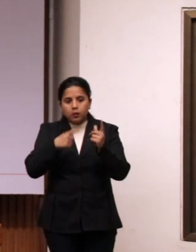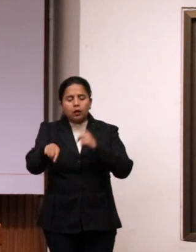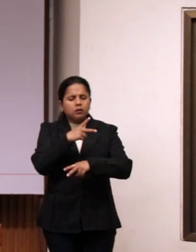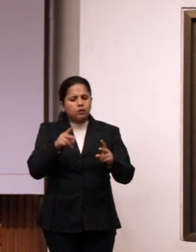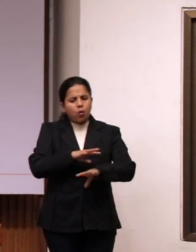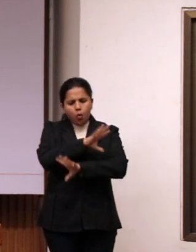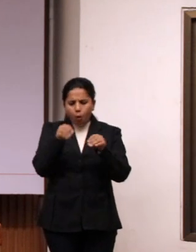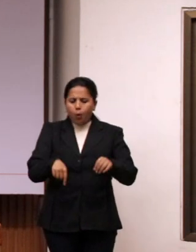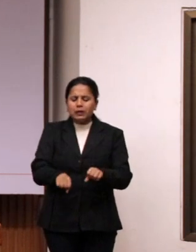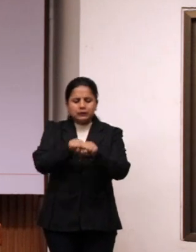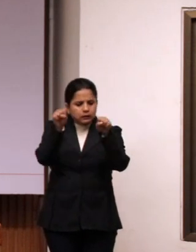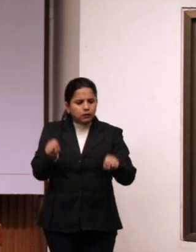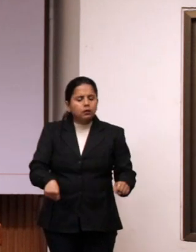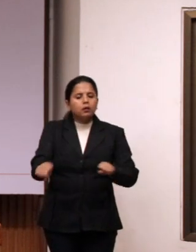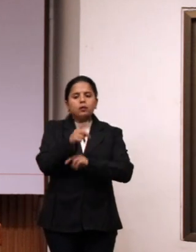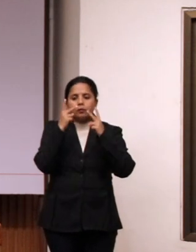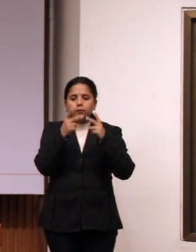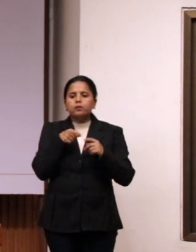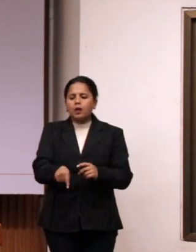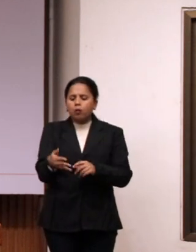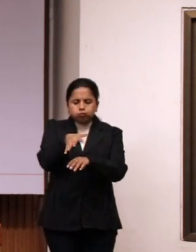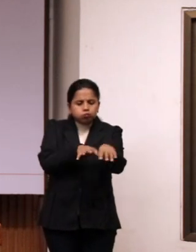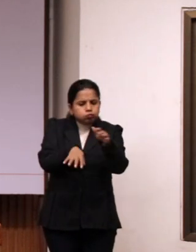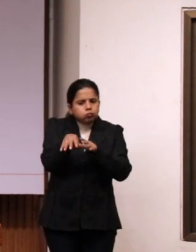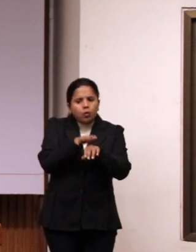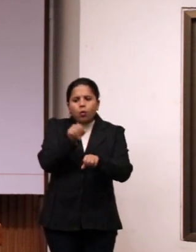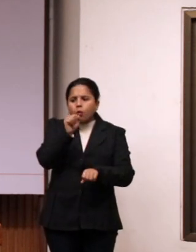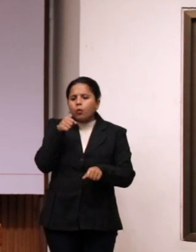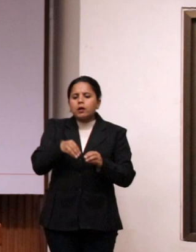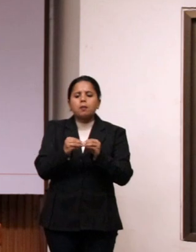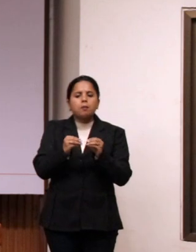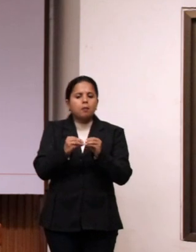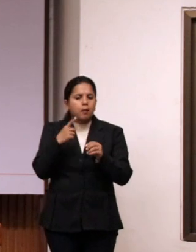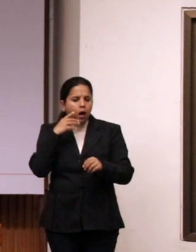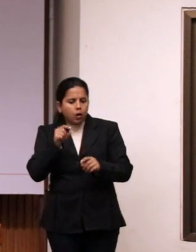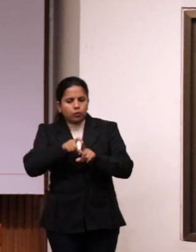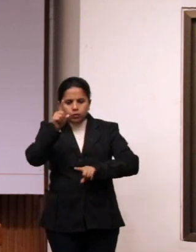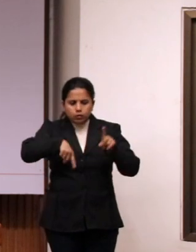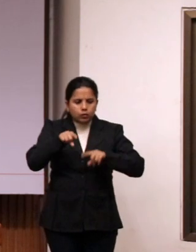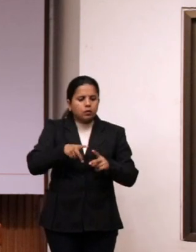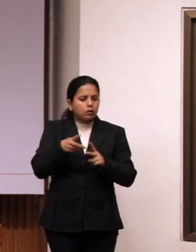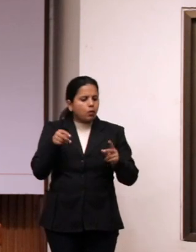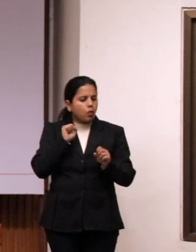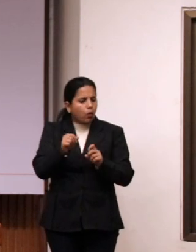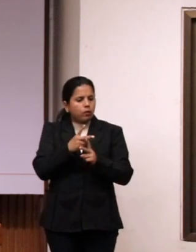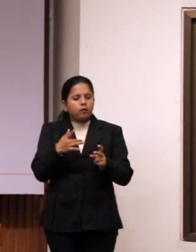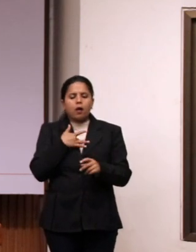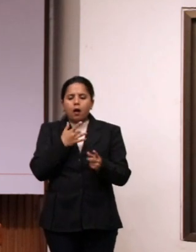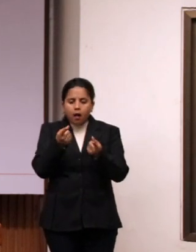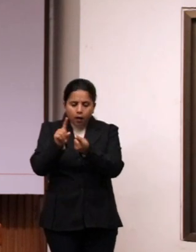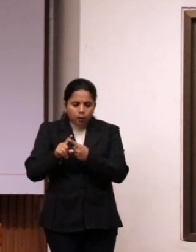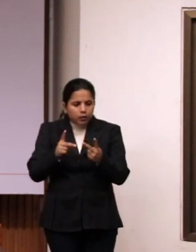whole system, as in the basically the intersection of biodiversity, the species,